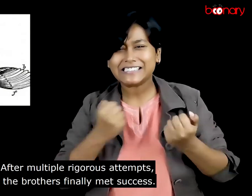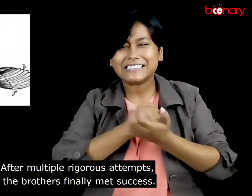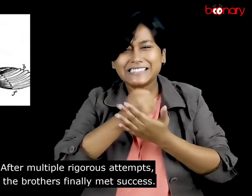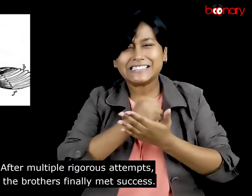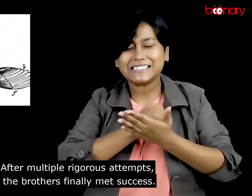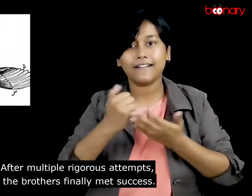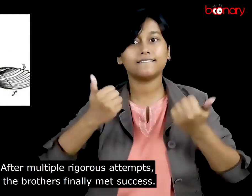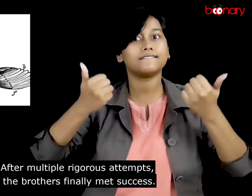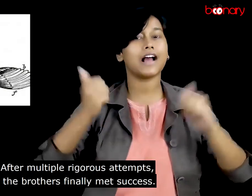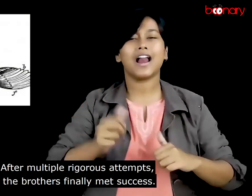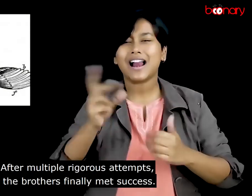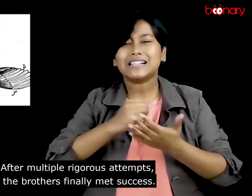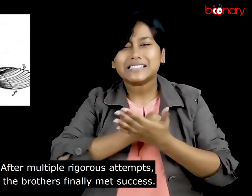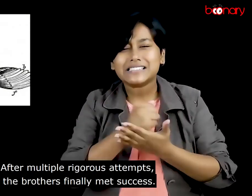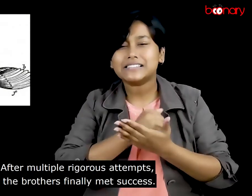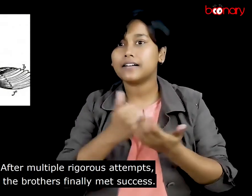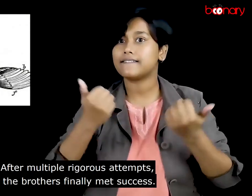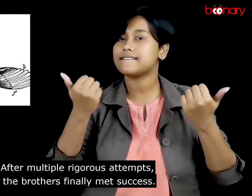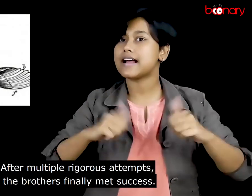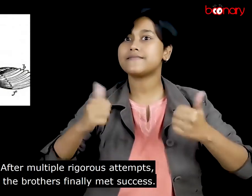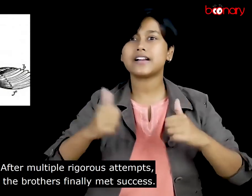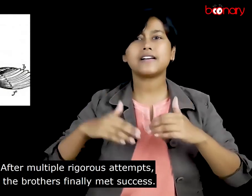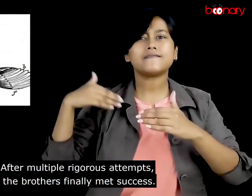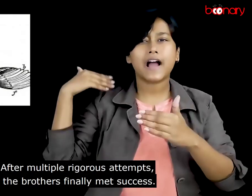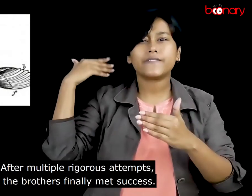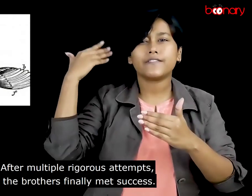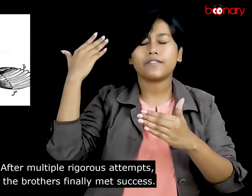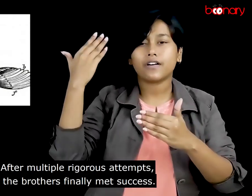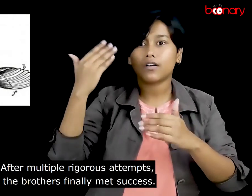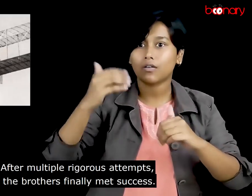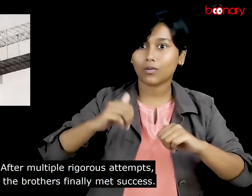attempts, the brothers finally met success.